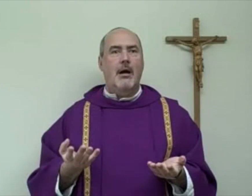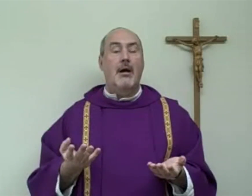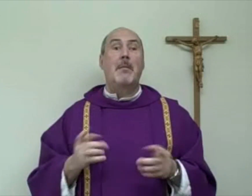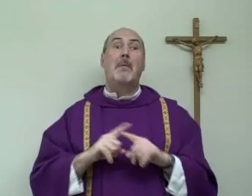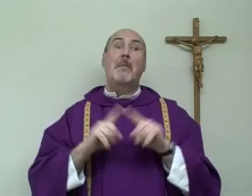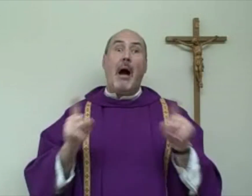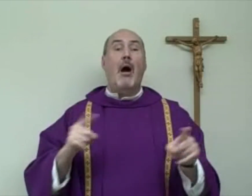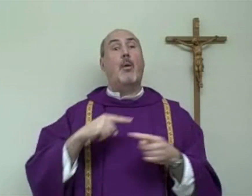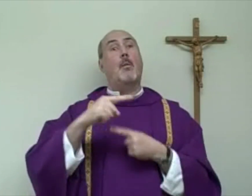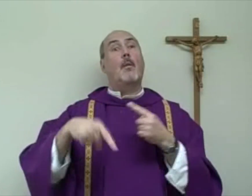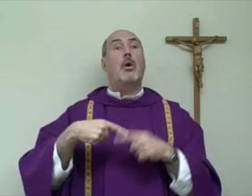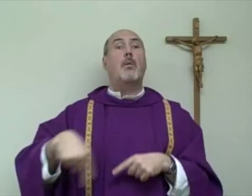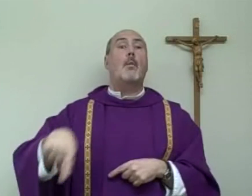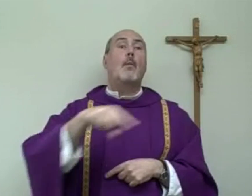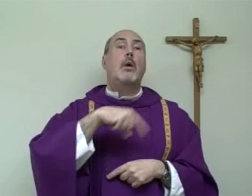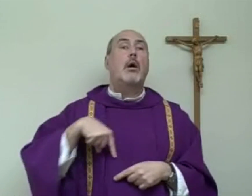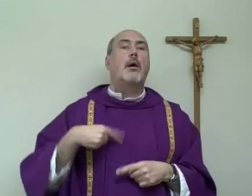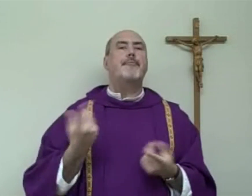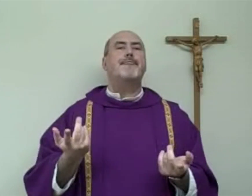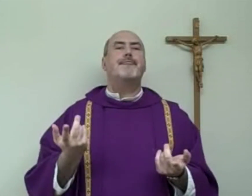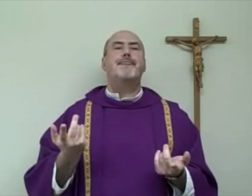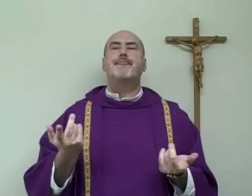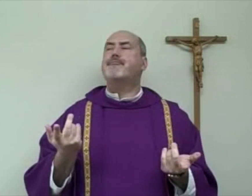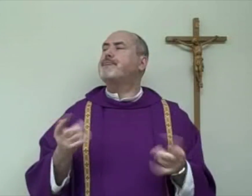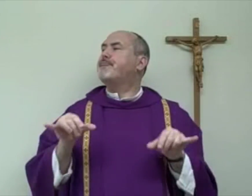to it because we're too busy.